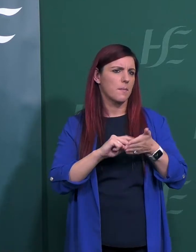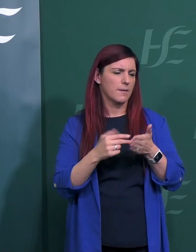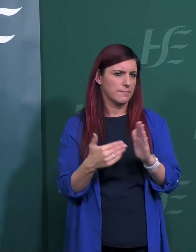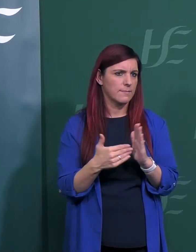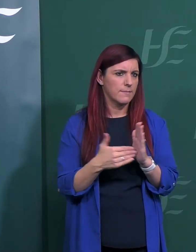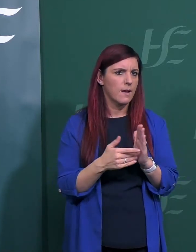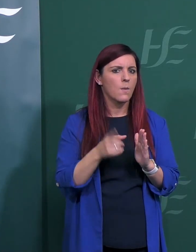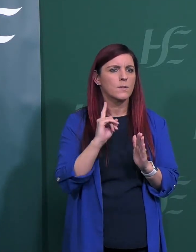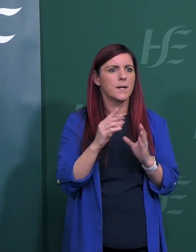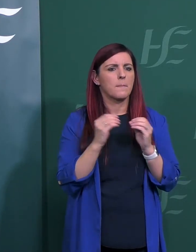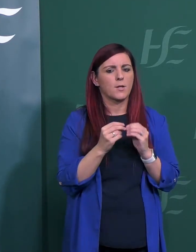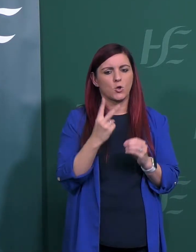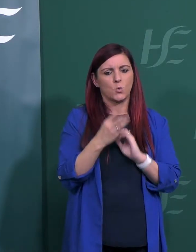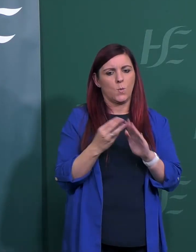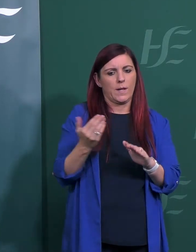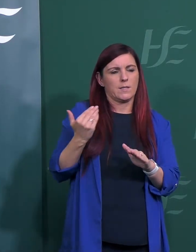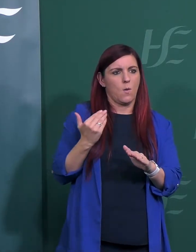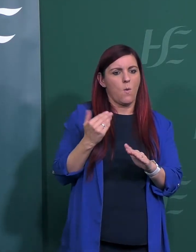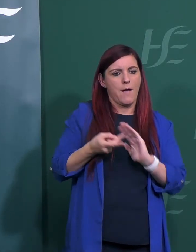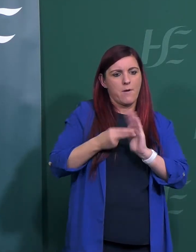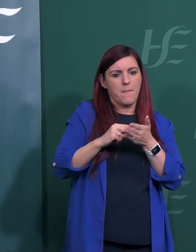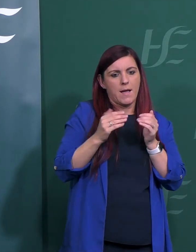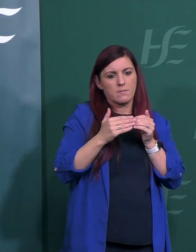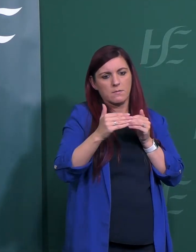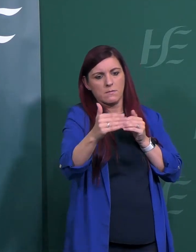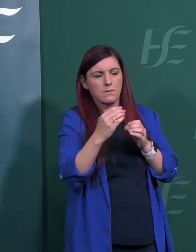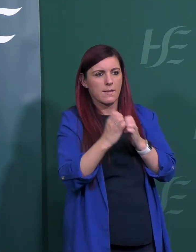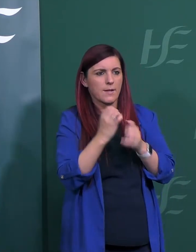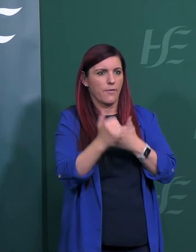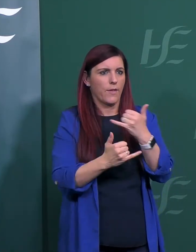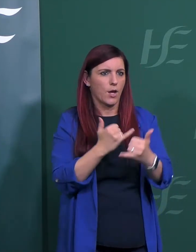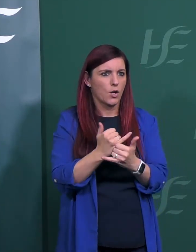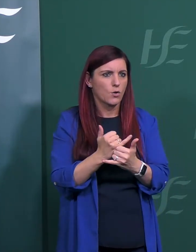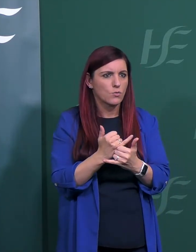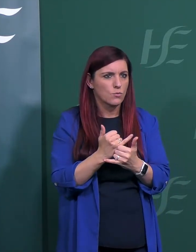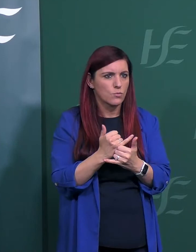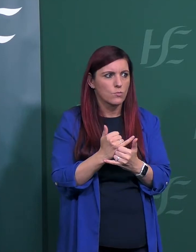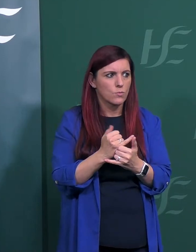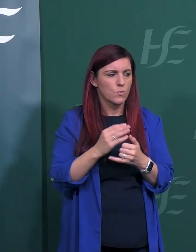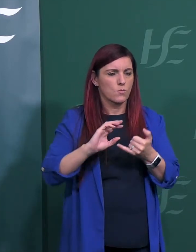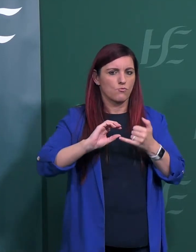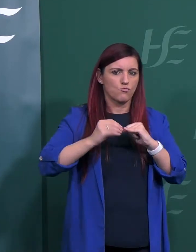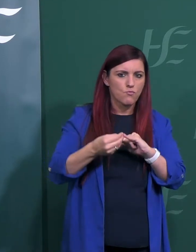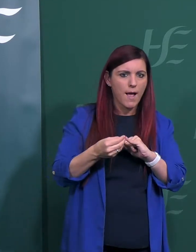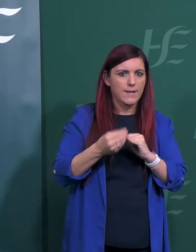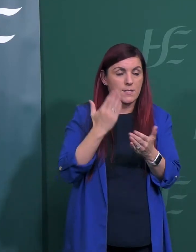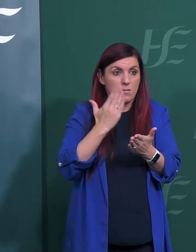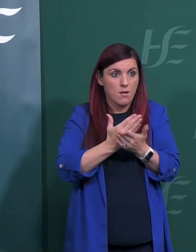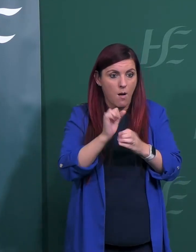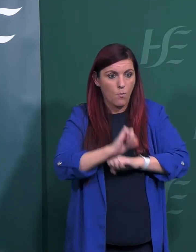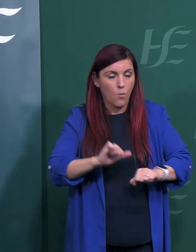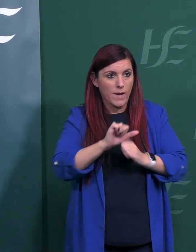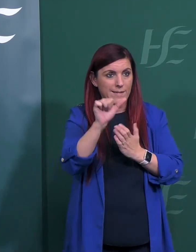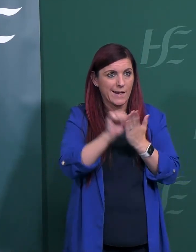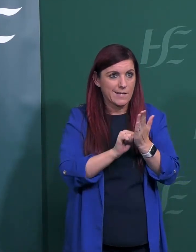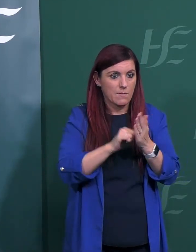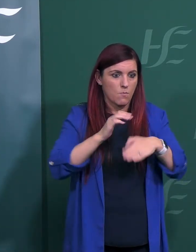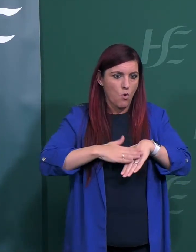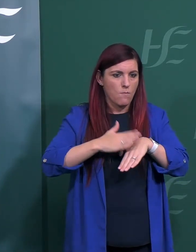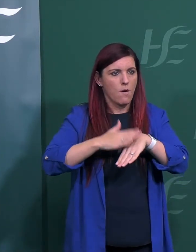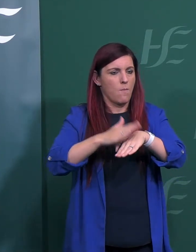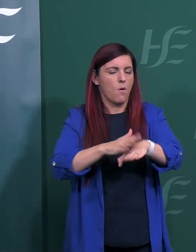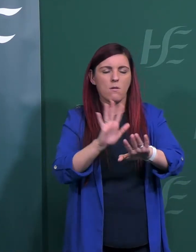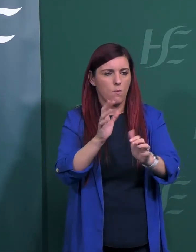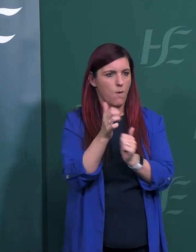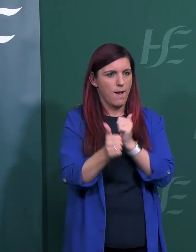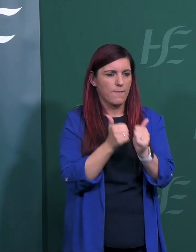out a few weeks ago to get us to the year end to aim to at least cease the rise in the waiting lists, and we are actively working